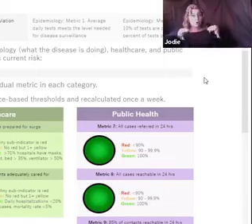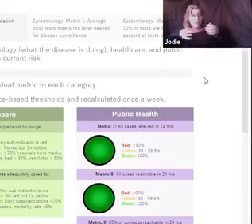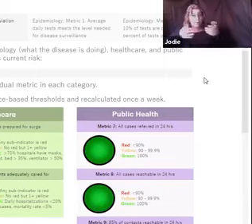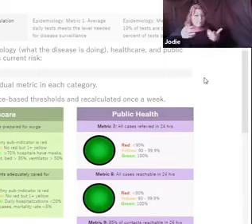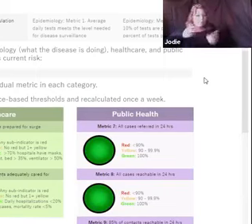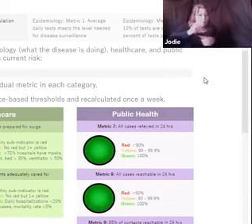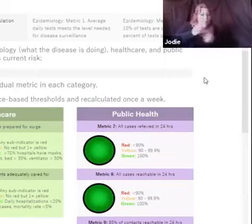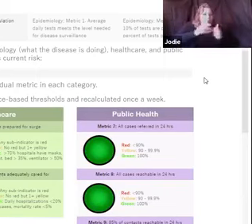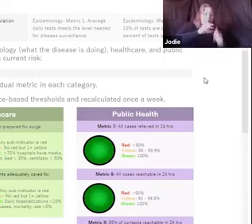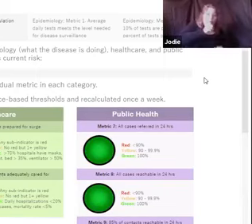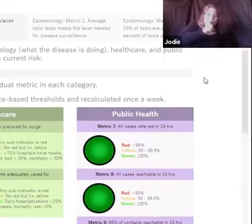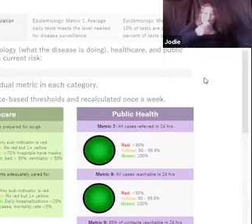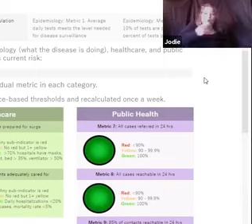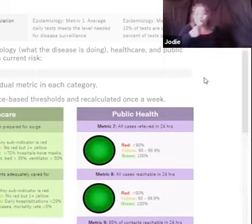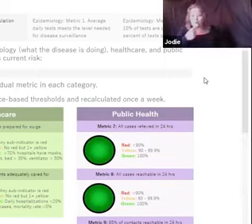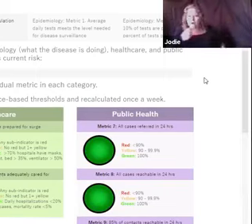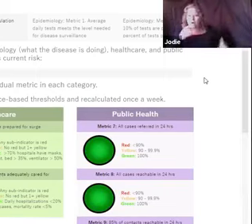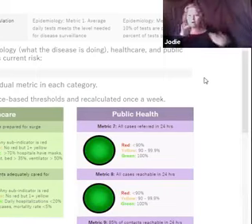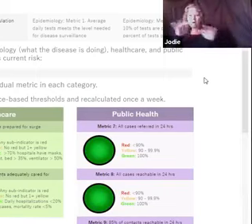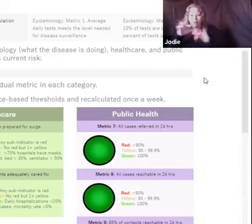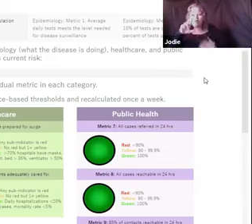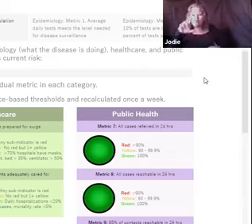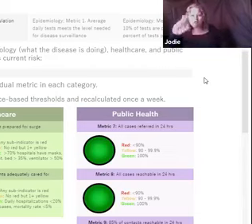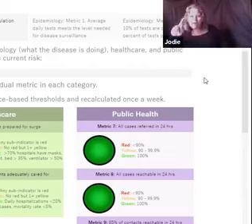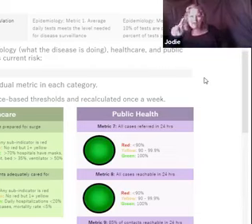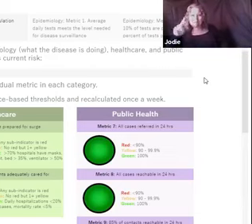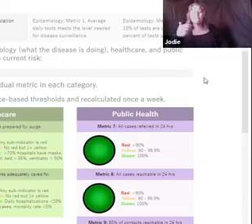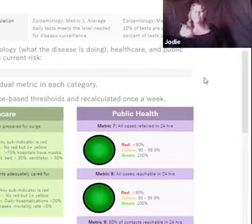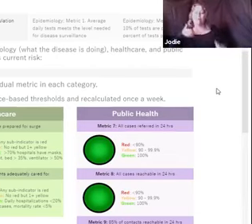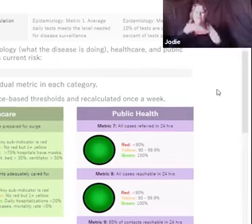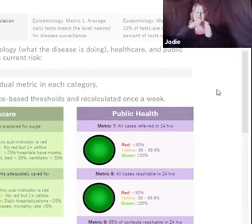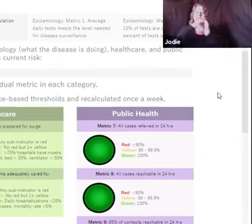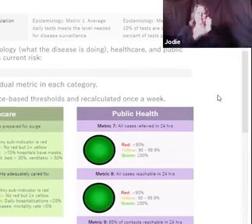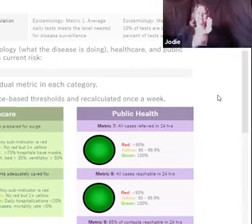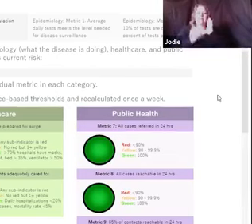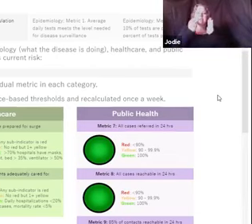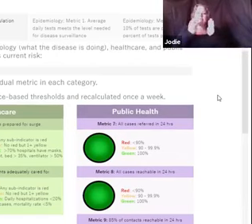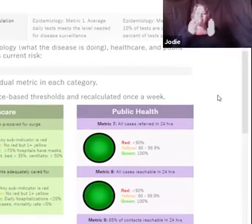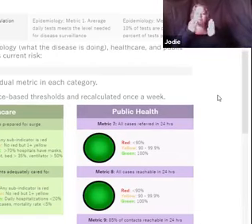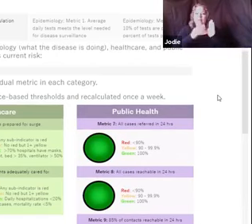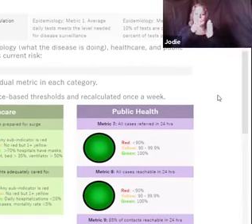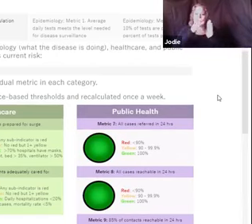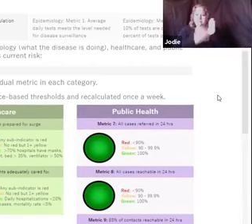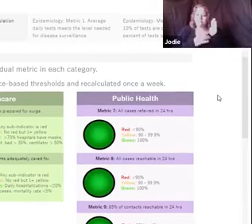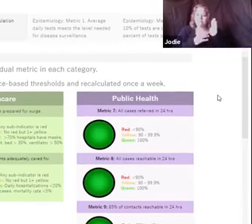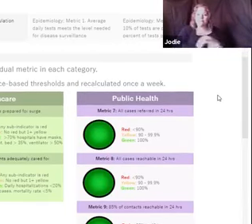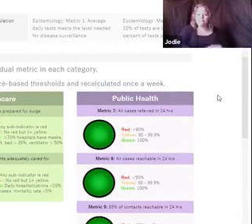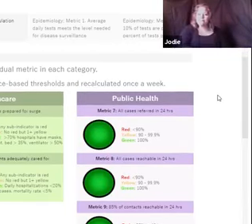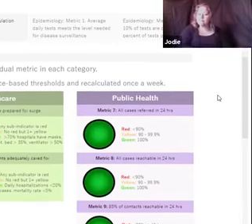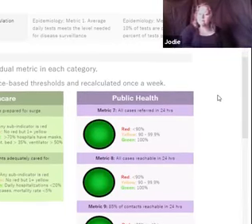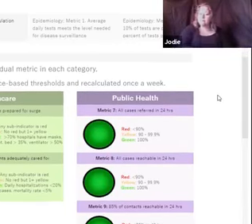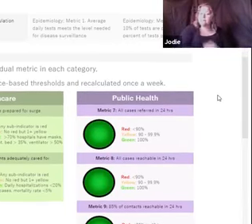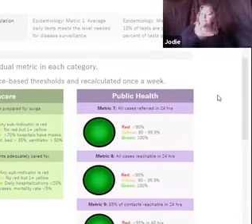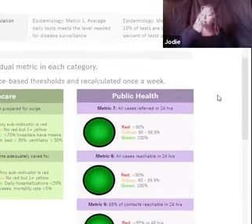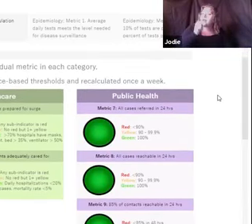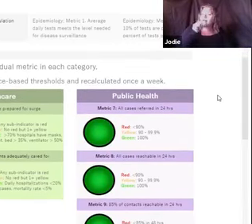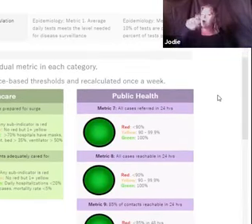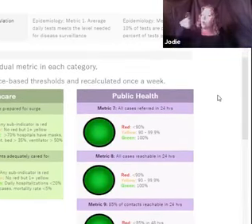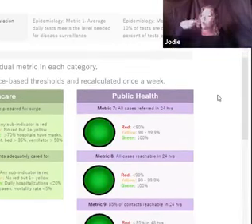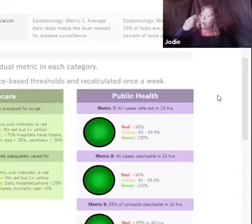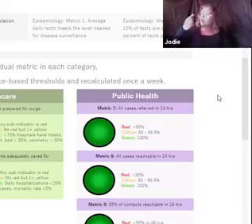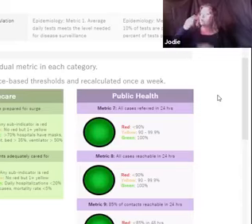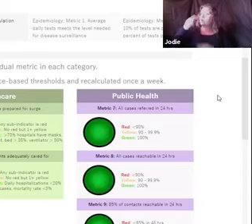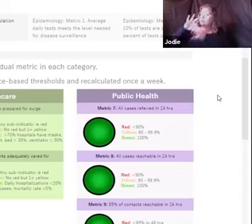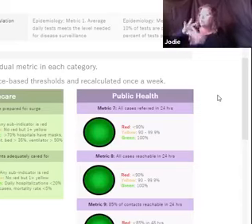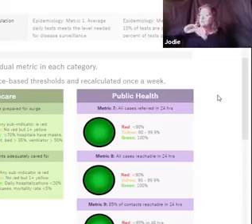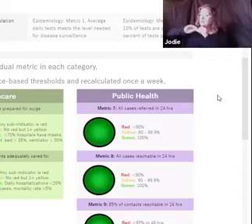that the biggest takeaway that I want people to understand is that it's not just about the number of cases we have, it's